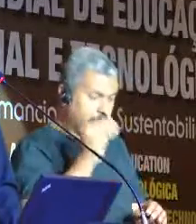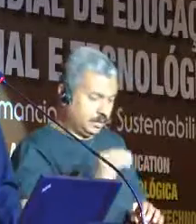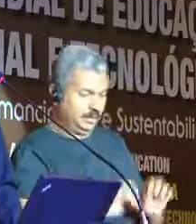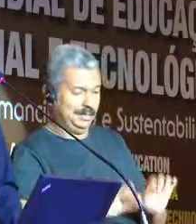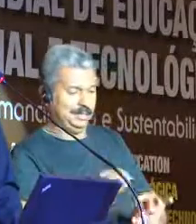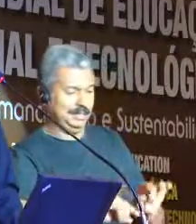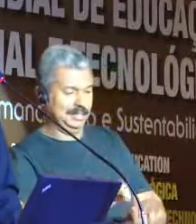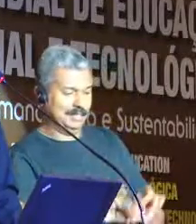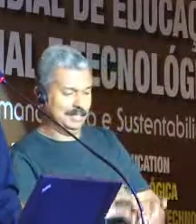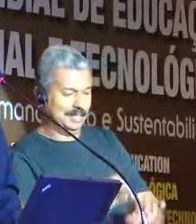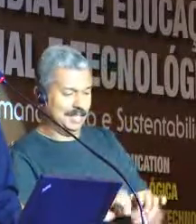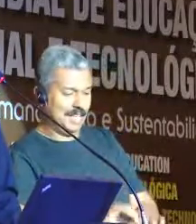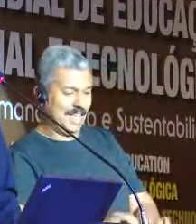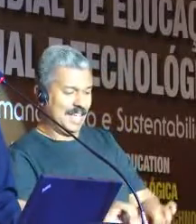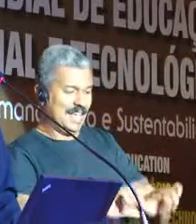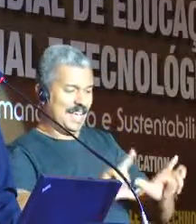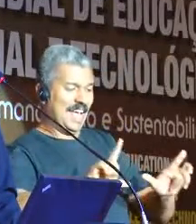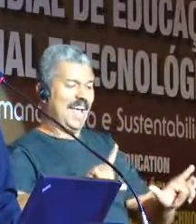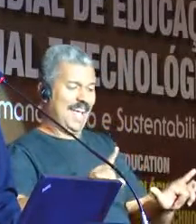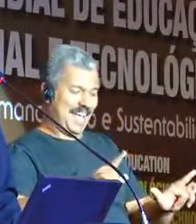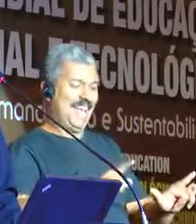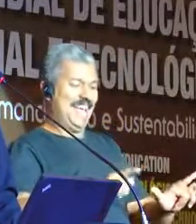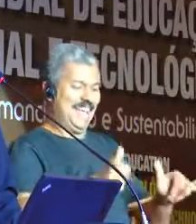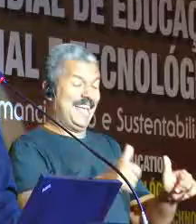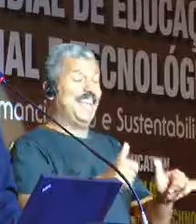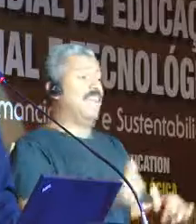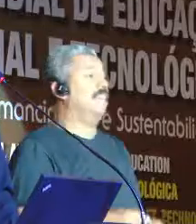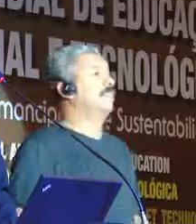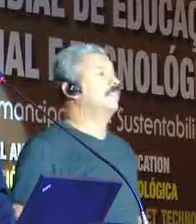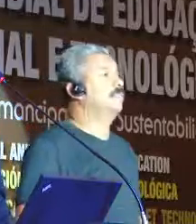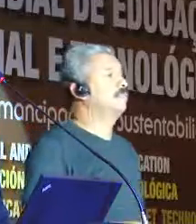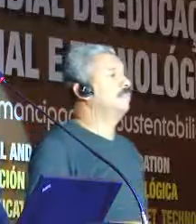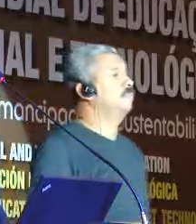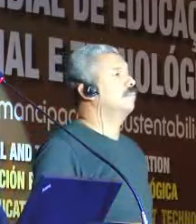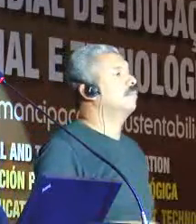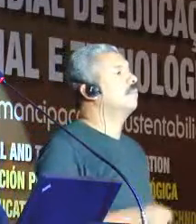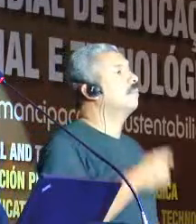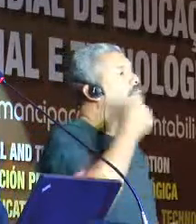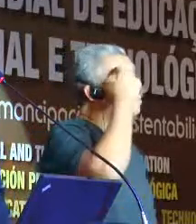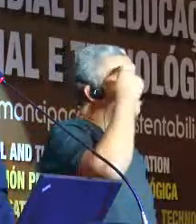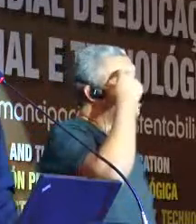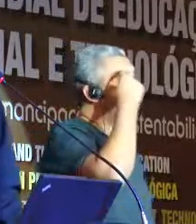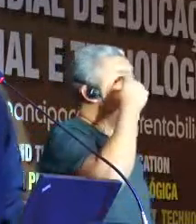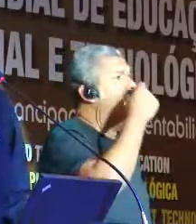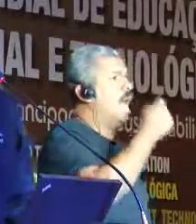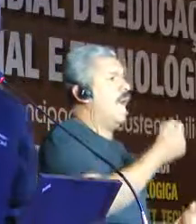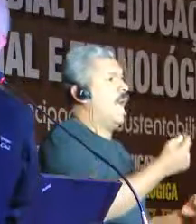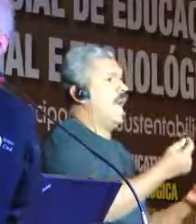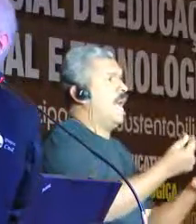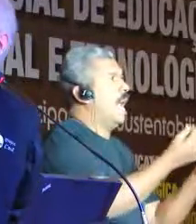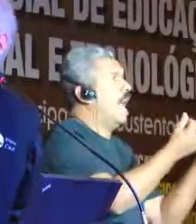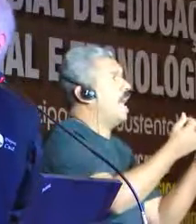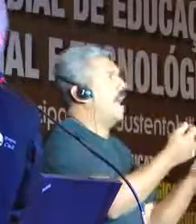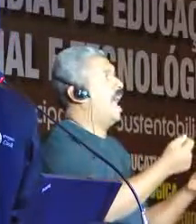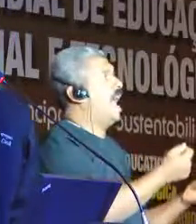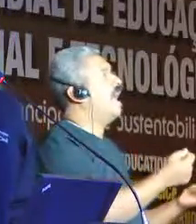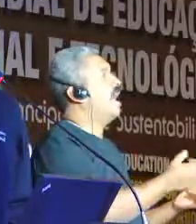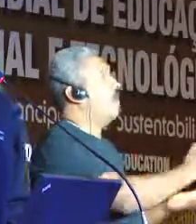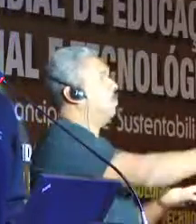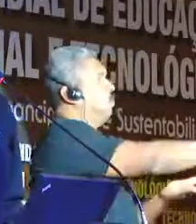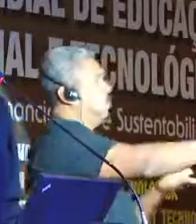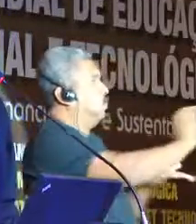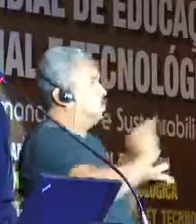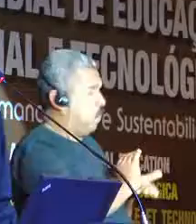You don't have to have a very expensive lot of money to create these supercomputers. Here is one made